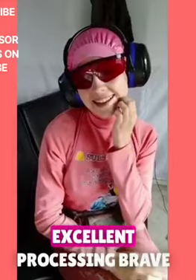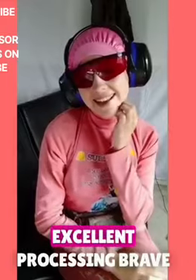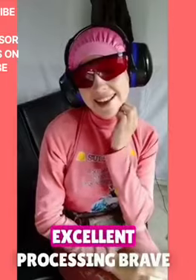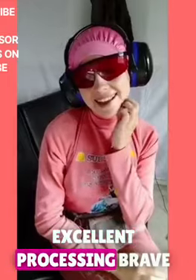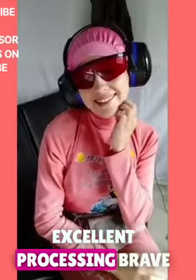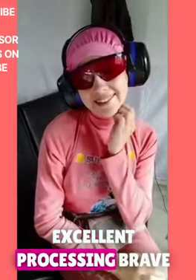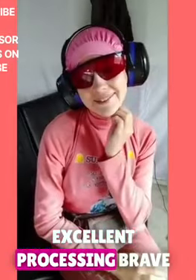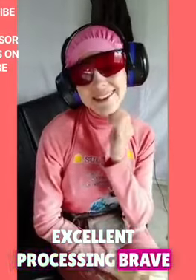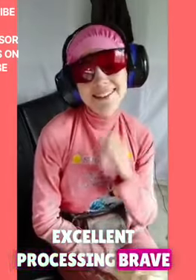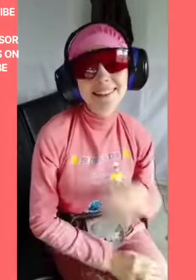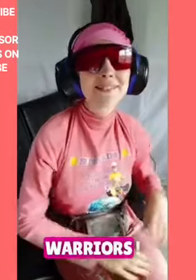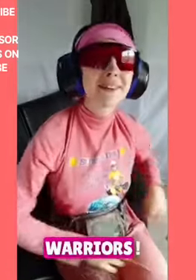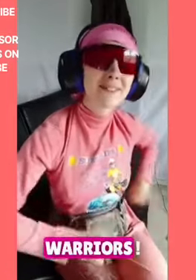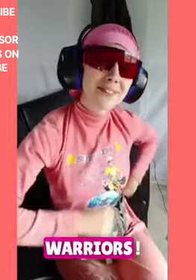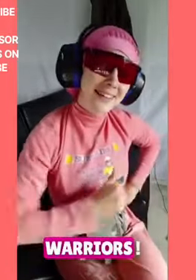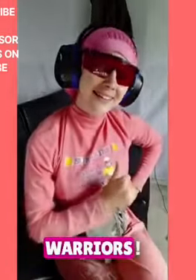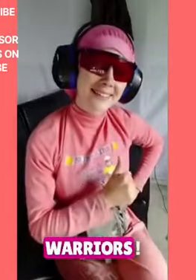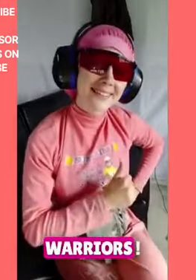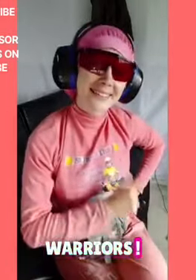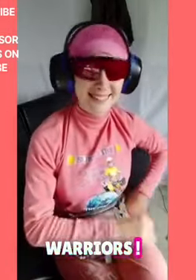Excellent processing, brave warriors.